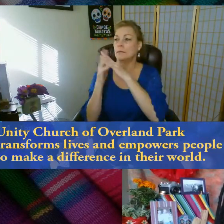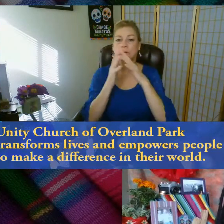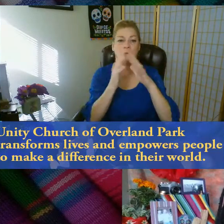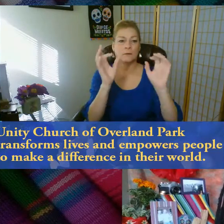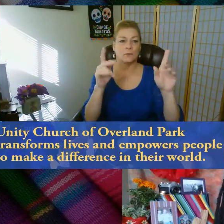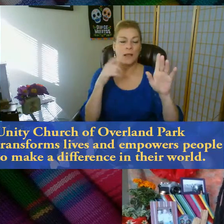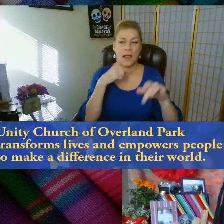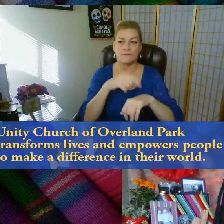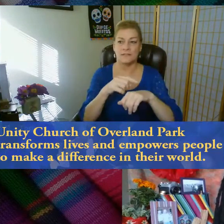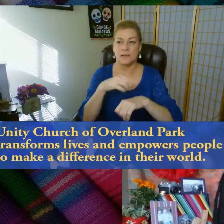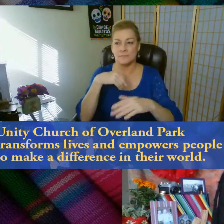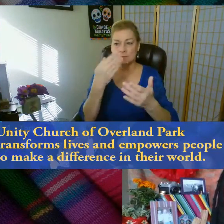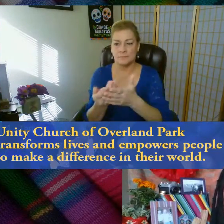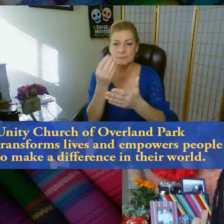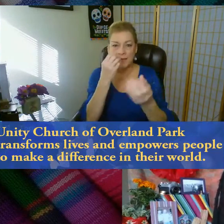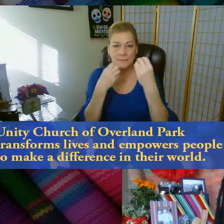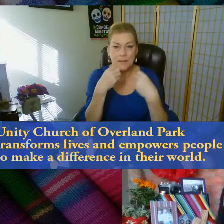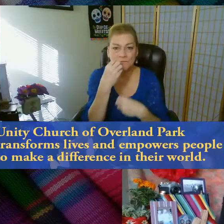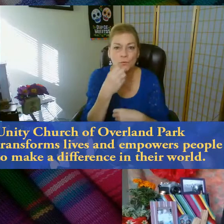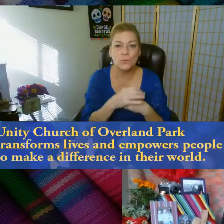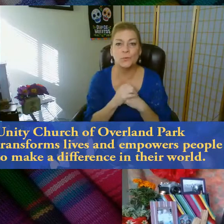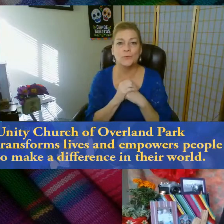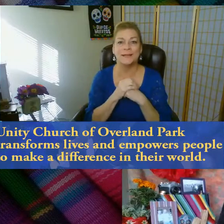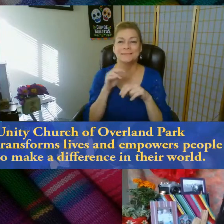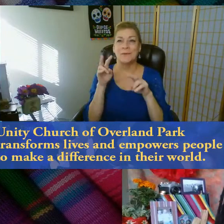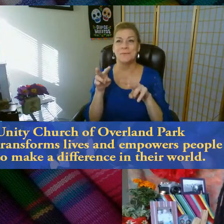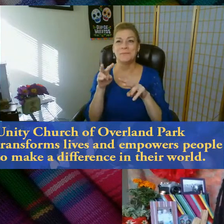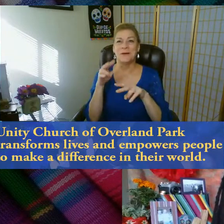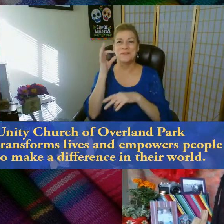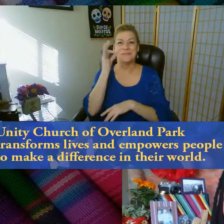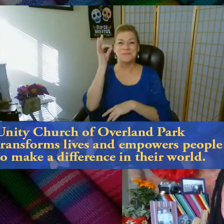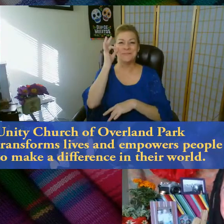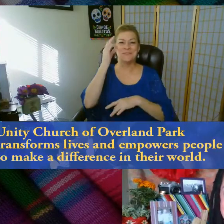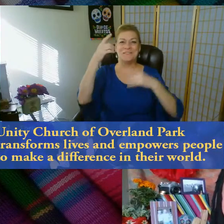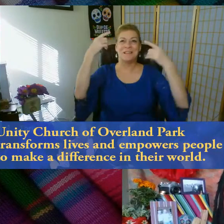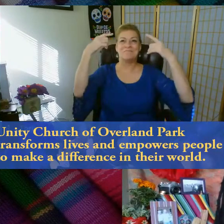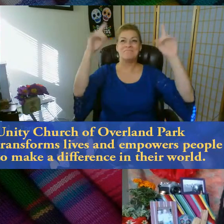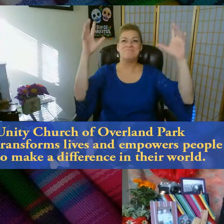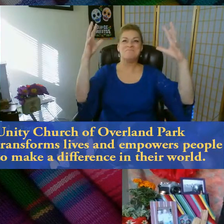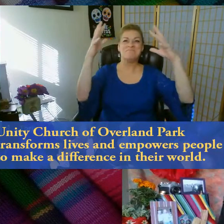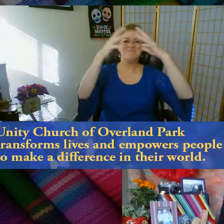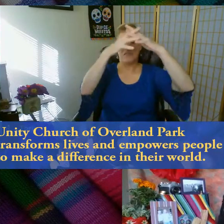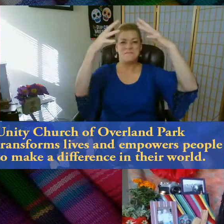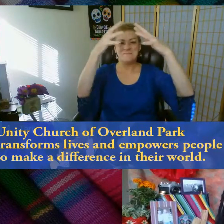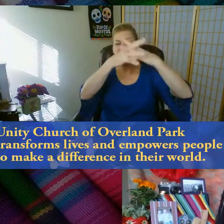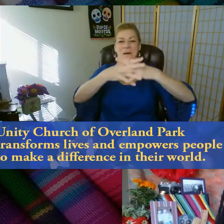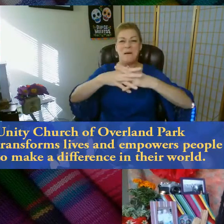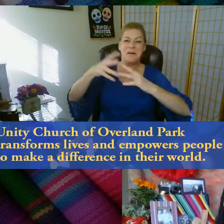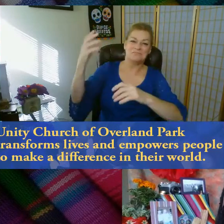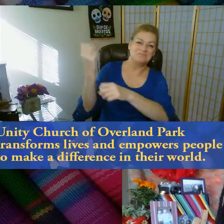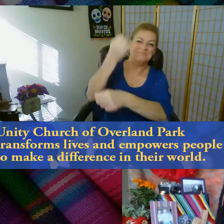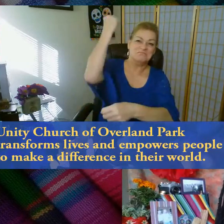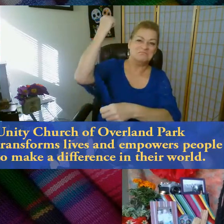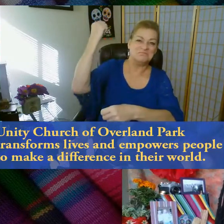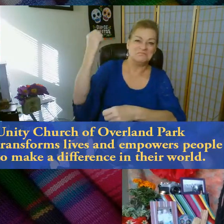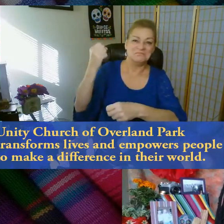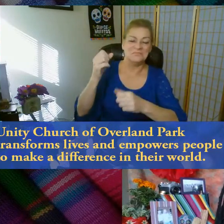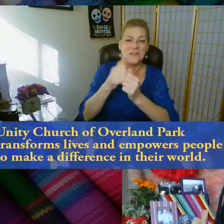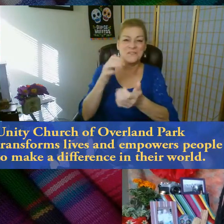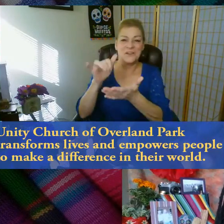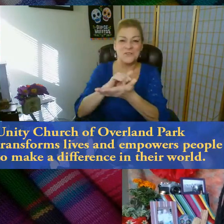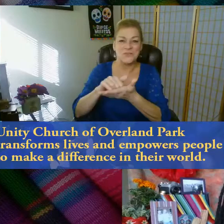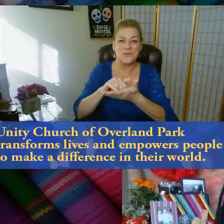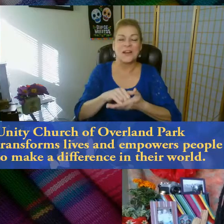get home and eat my tamales and get home in time to watch the Chiefs have a victory over the Jets. And the Zoom number